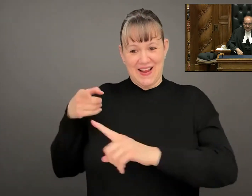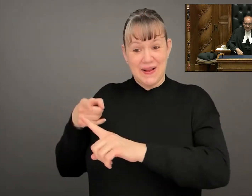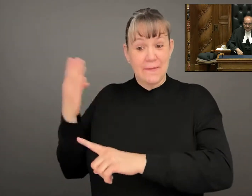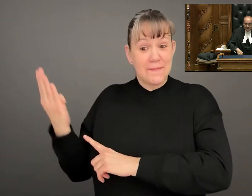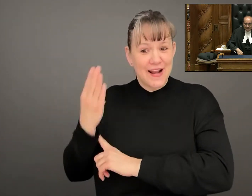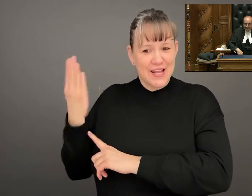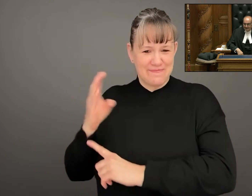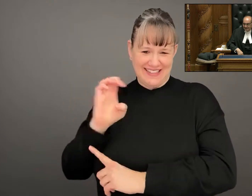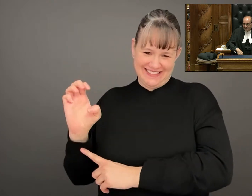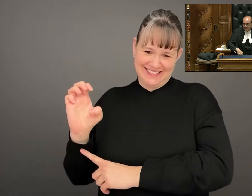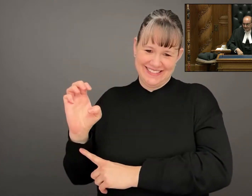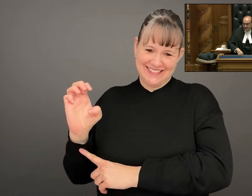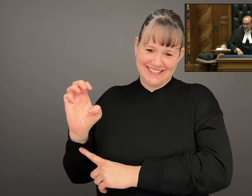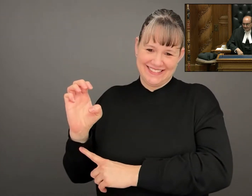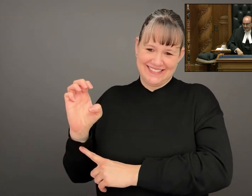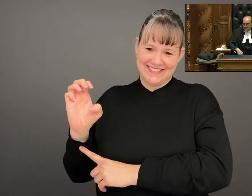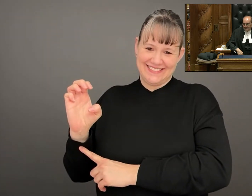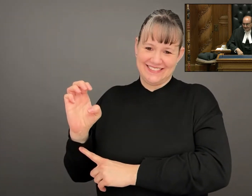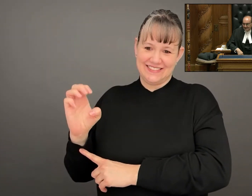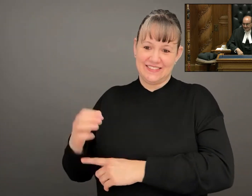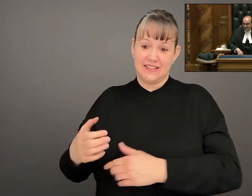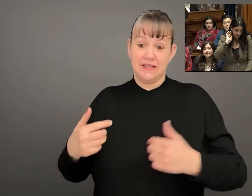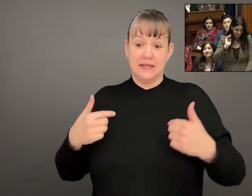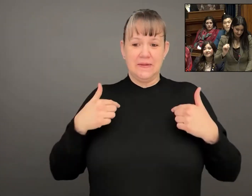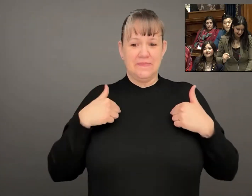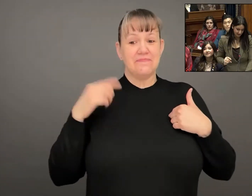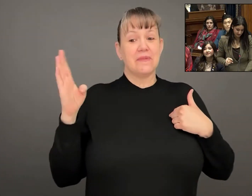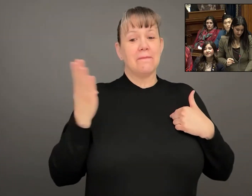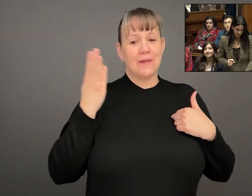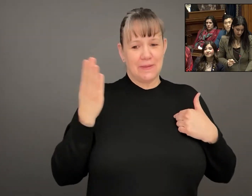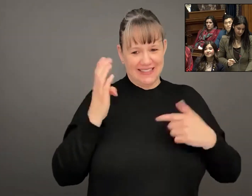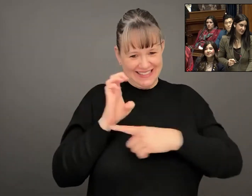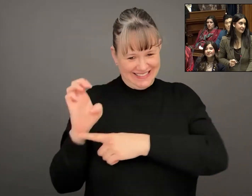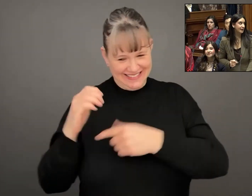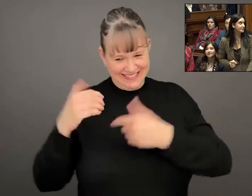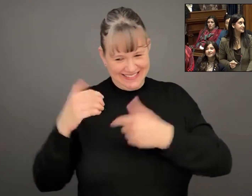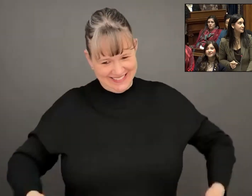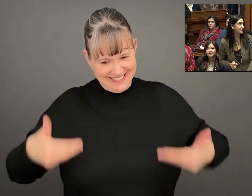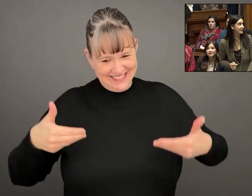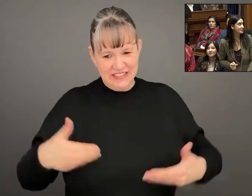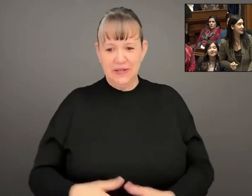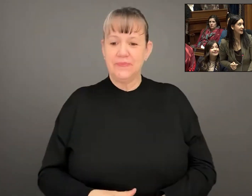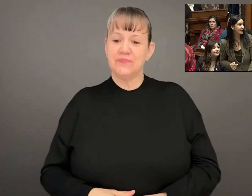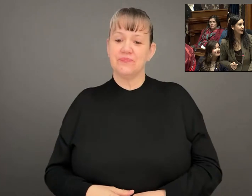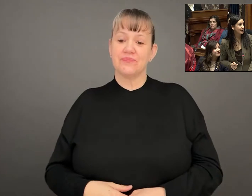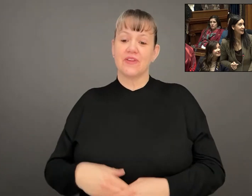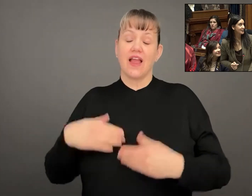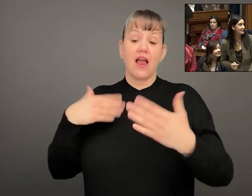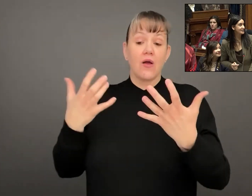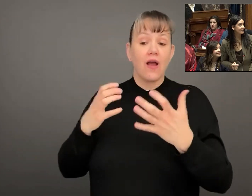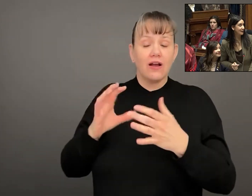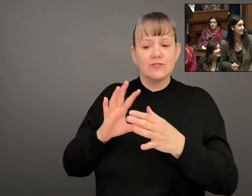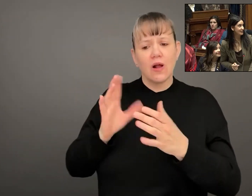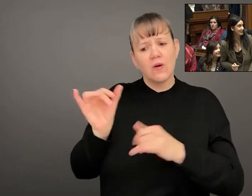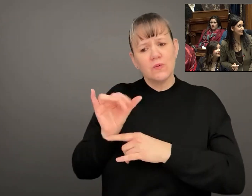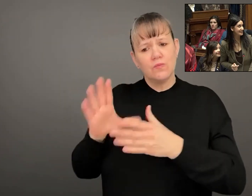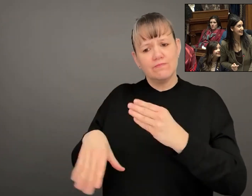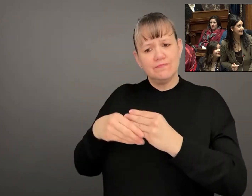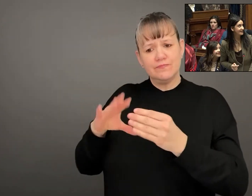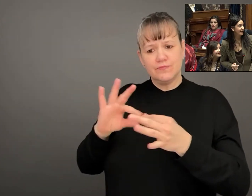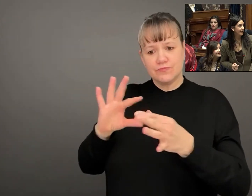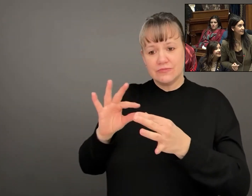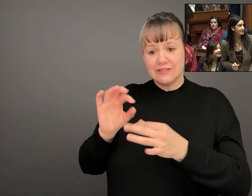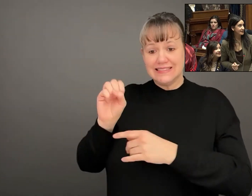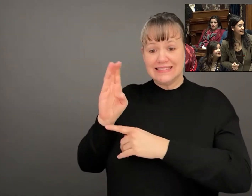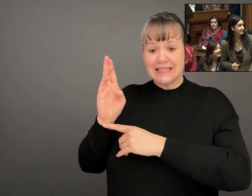Burnaby East for real. Honorable Speaker, I want to take a second to also shout out Sabrina Mashenko, who is from